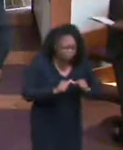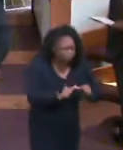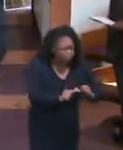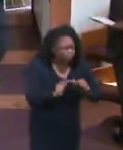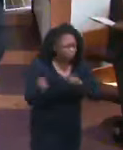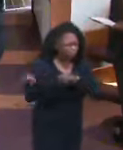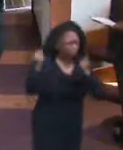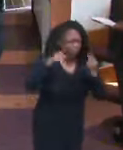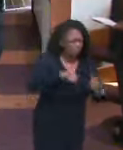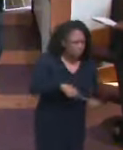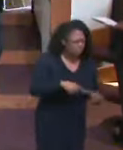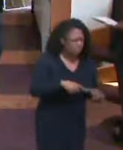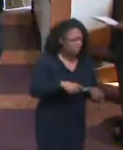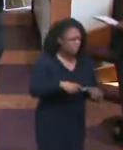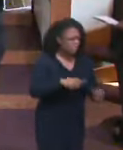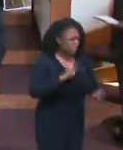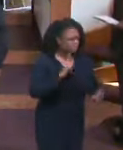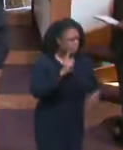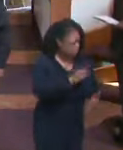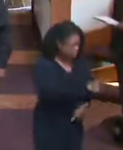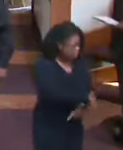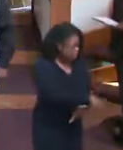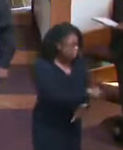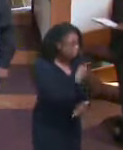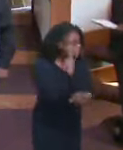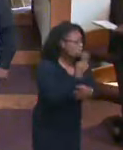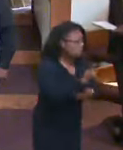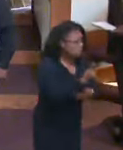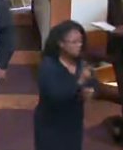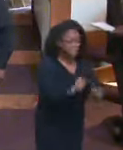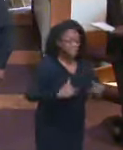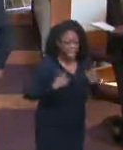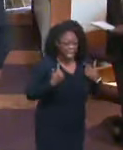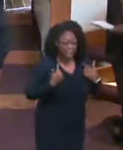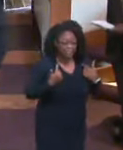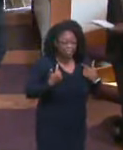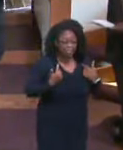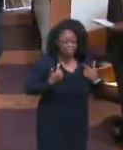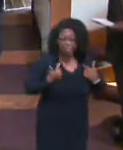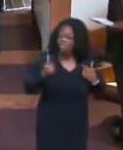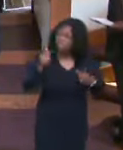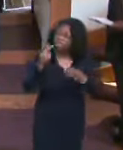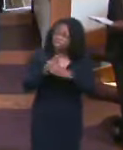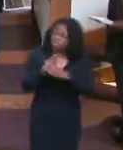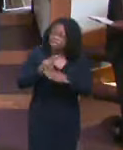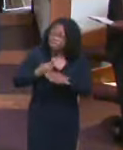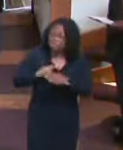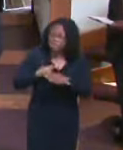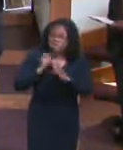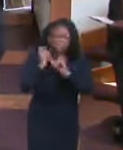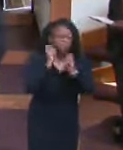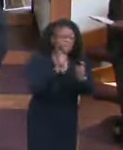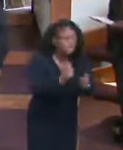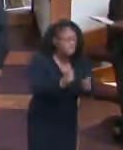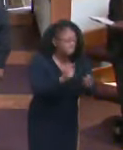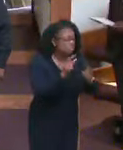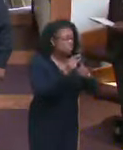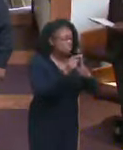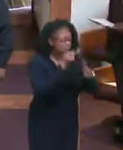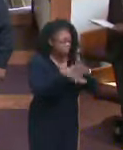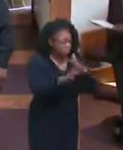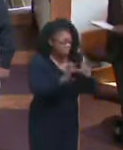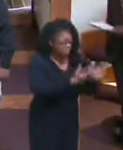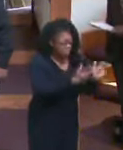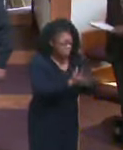watching live stream, Lord. Lord, you know what they need to hear. So, Lord, I'm asking you to use me to deliver your word. In